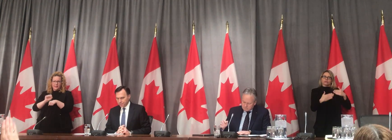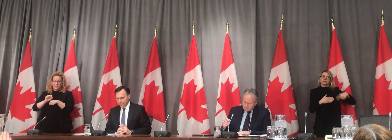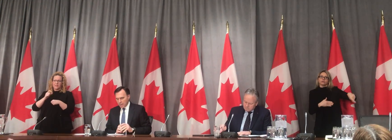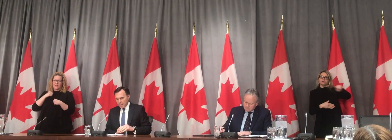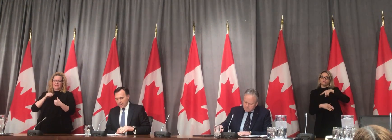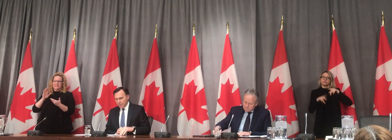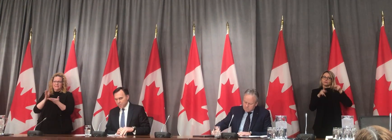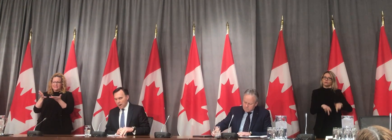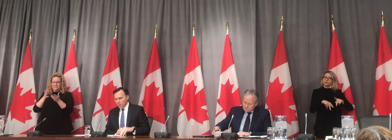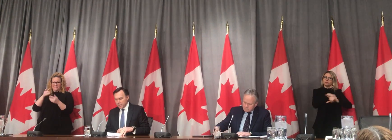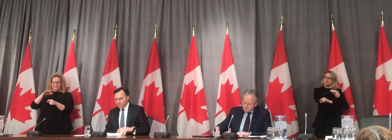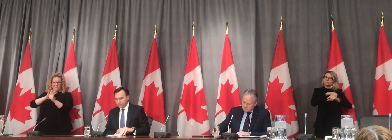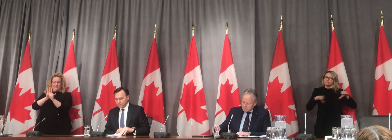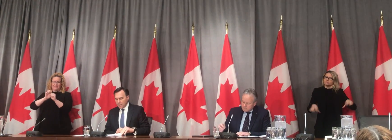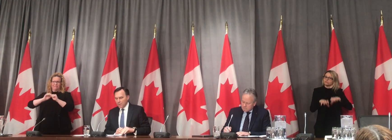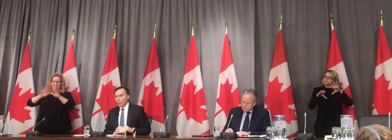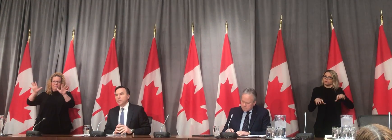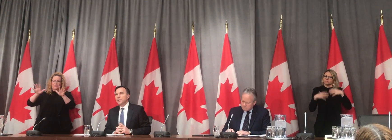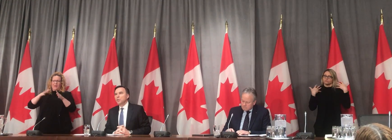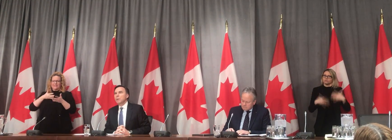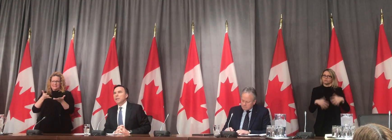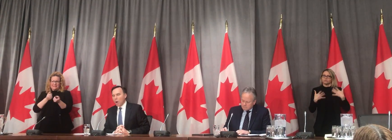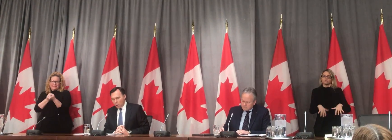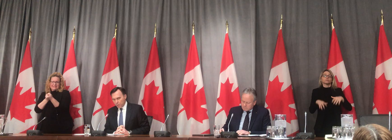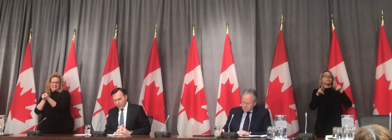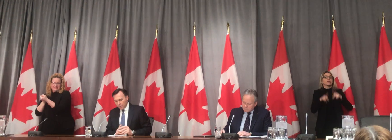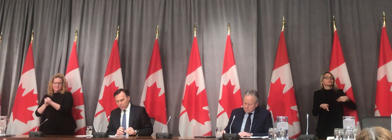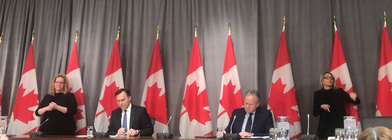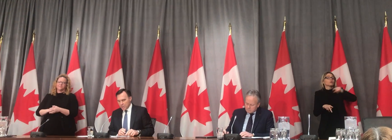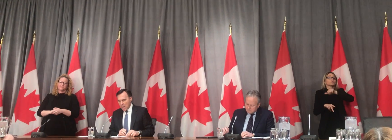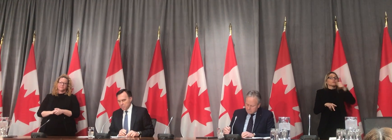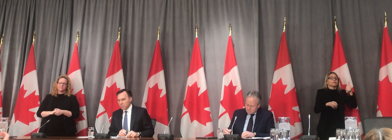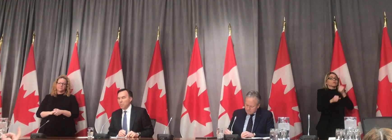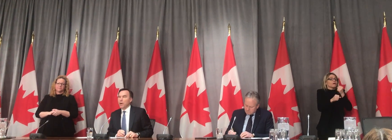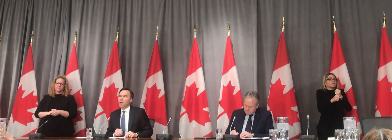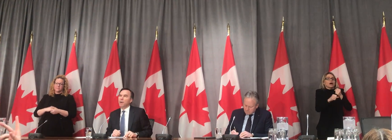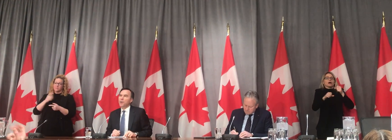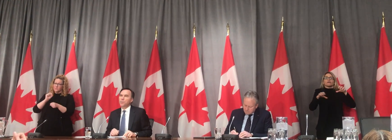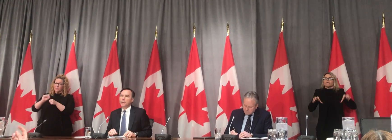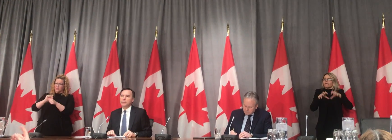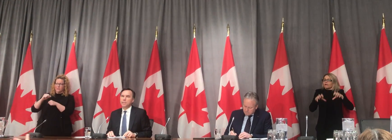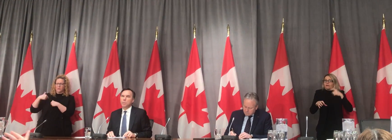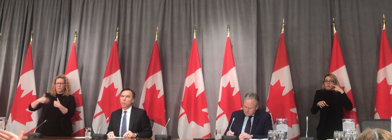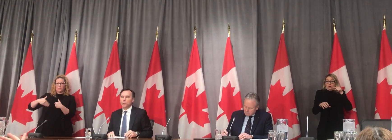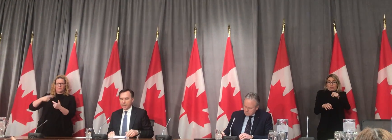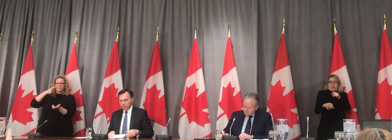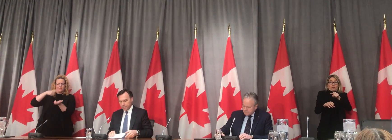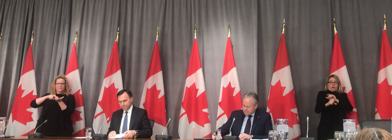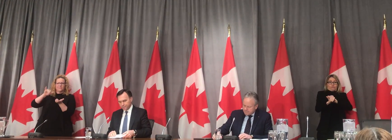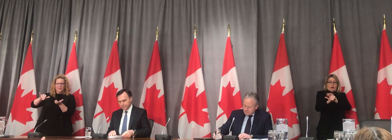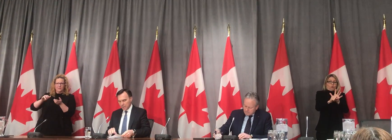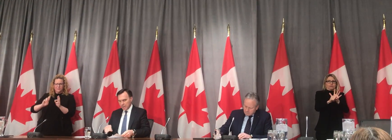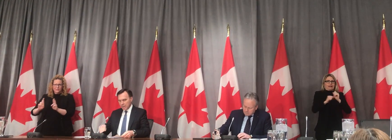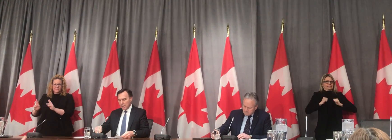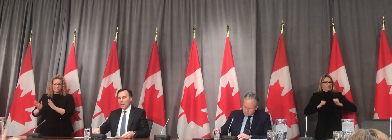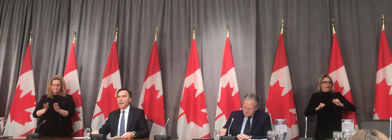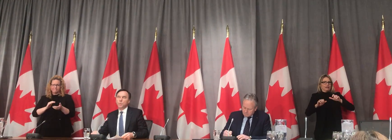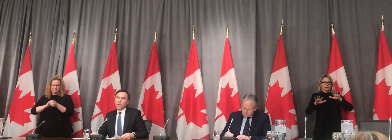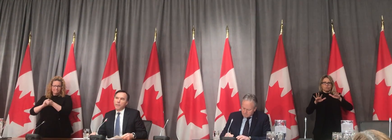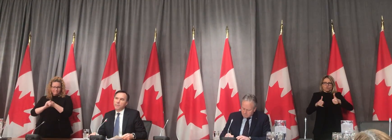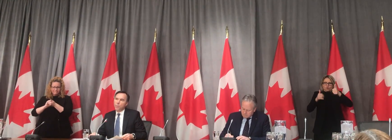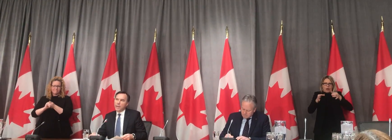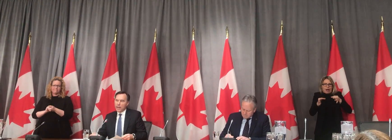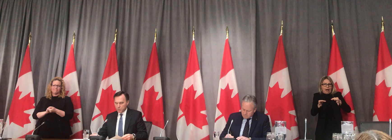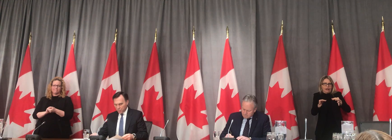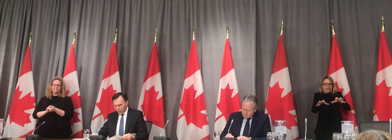disease, this virus. They've worked extremely hard in recent times to prepare our country as we pull together.